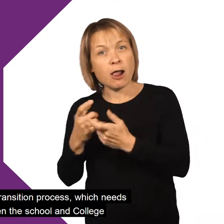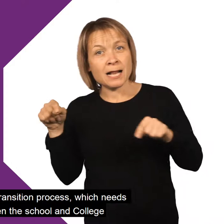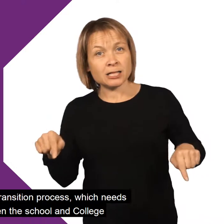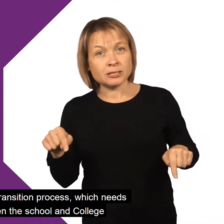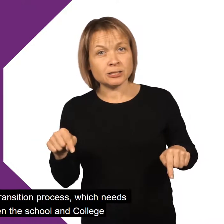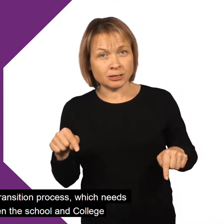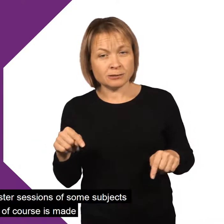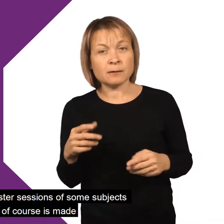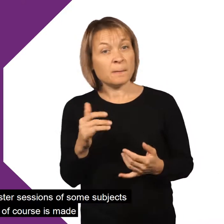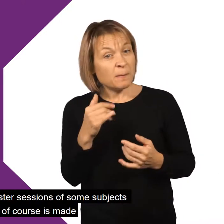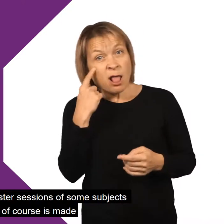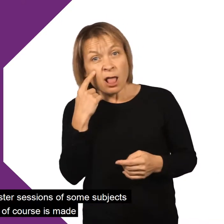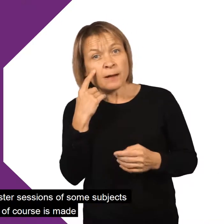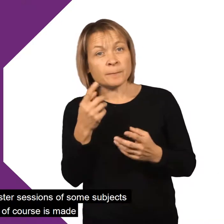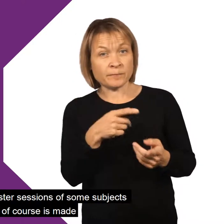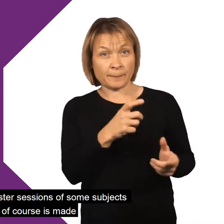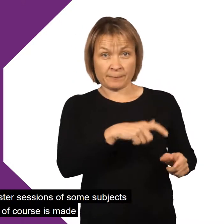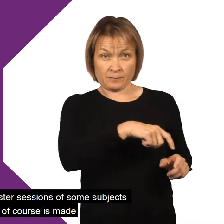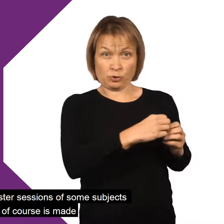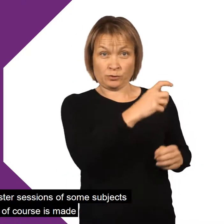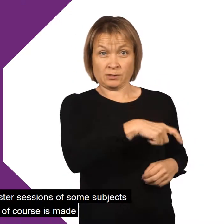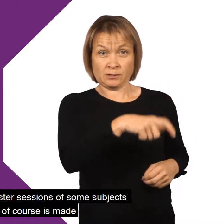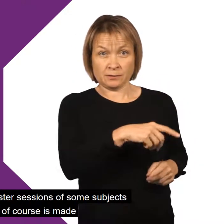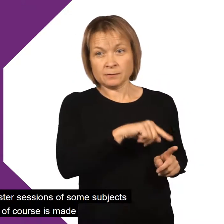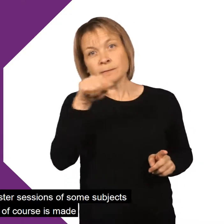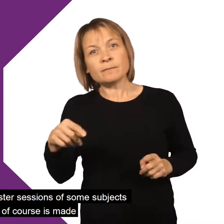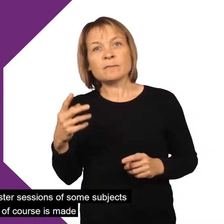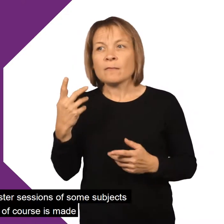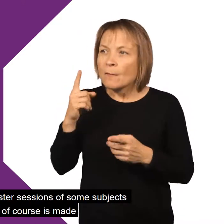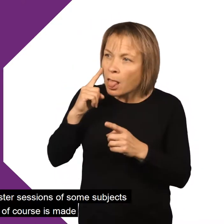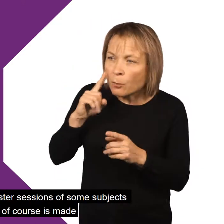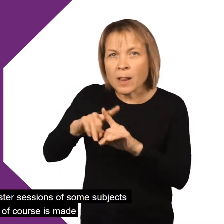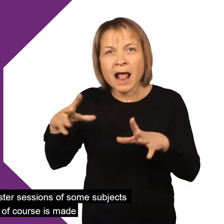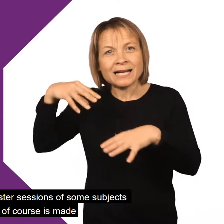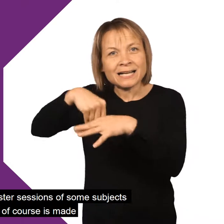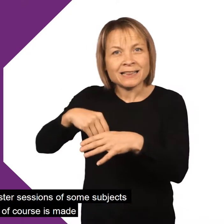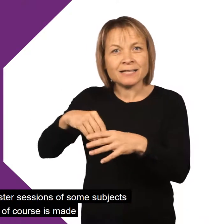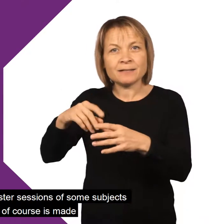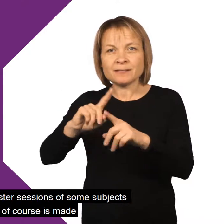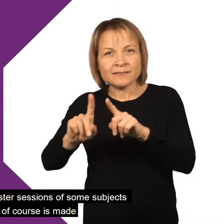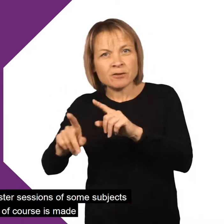And could include taster sessions of some subjects before a final choice of course is made